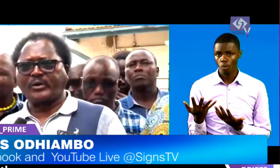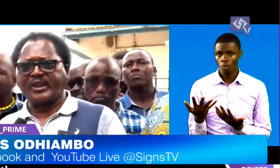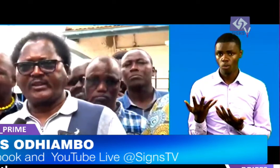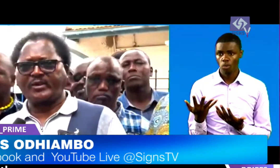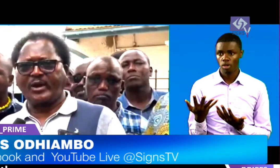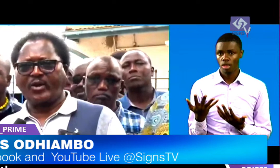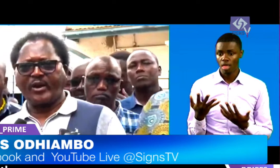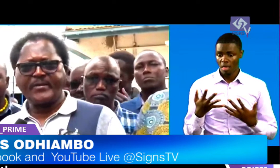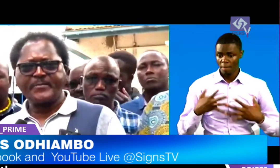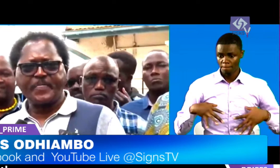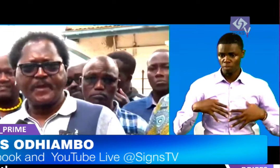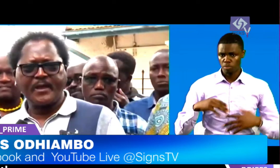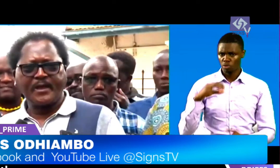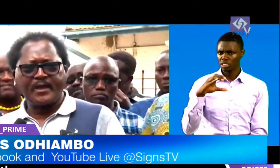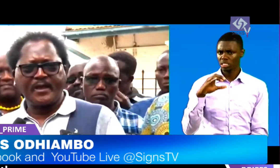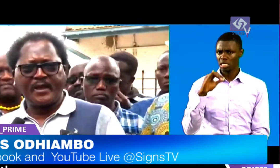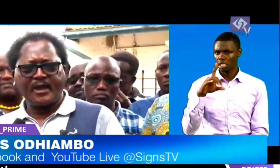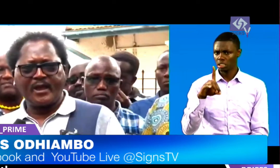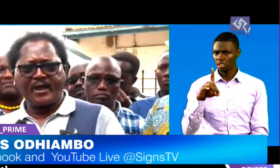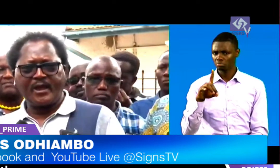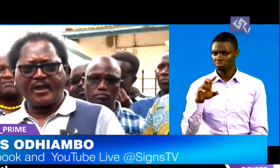hawa watu wa CID waliona.